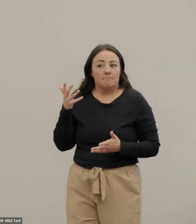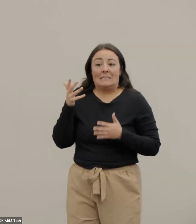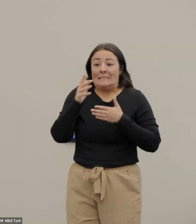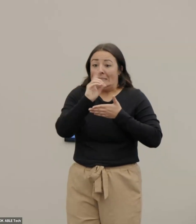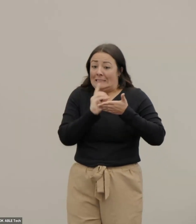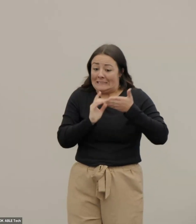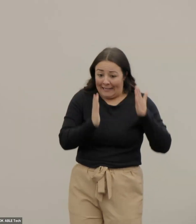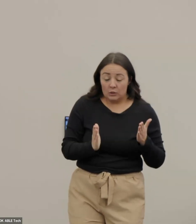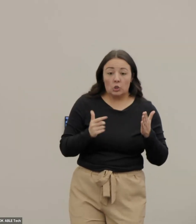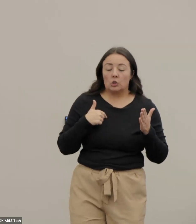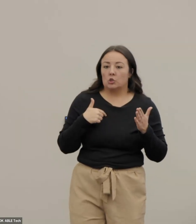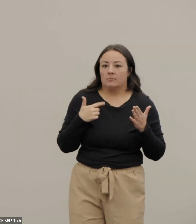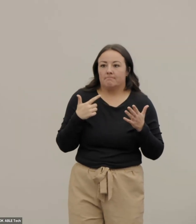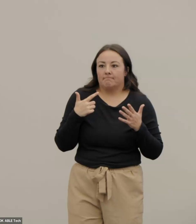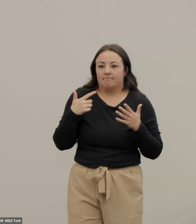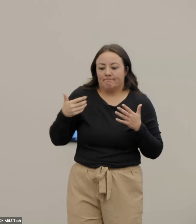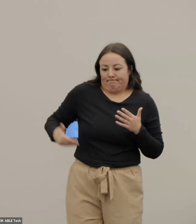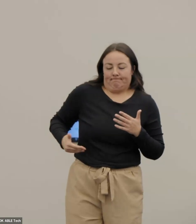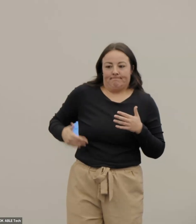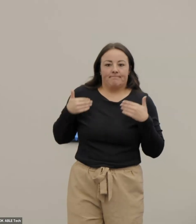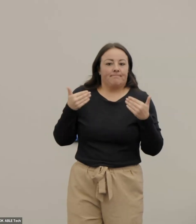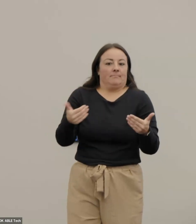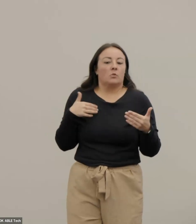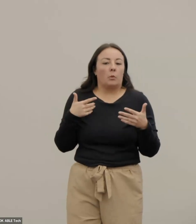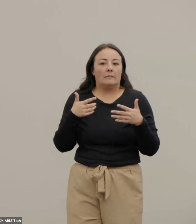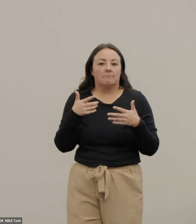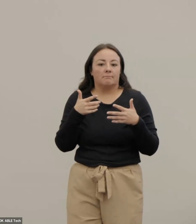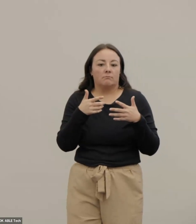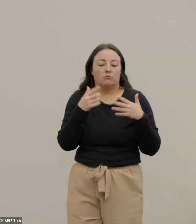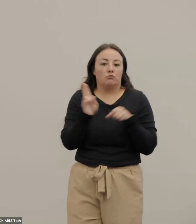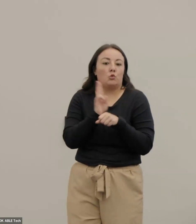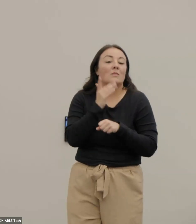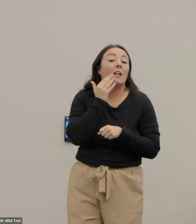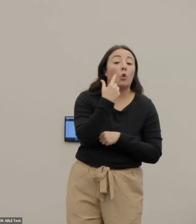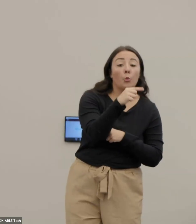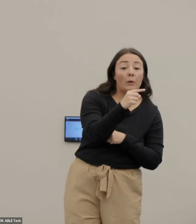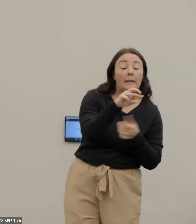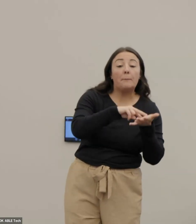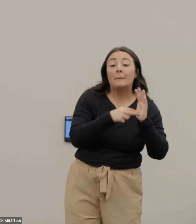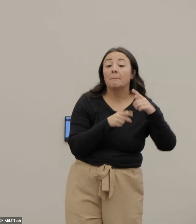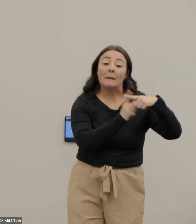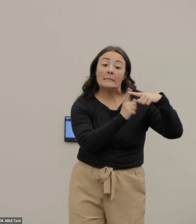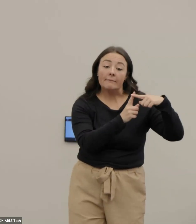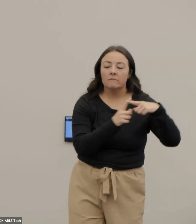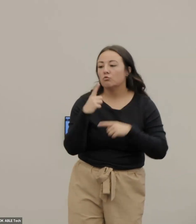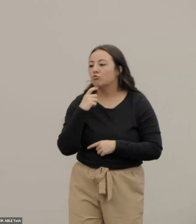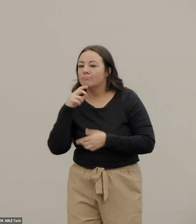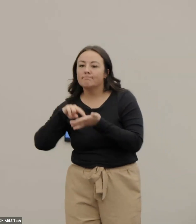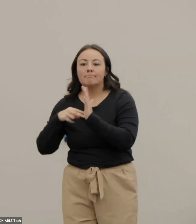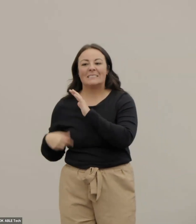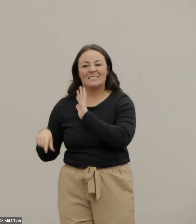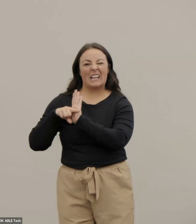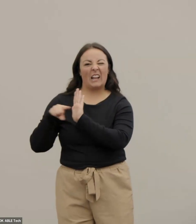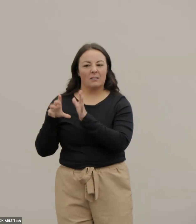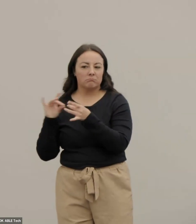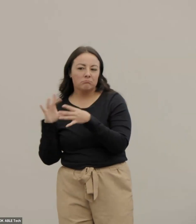designers instinctively love to use green to indicate things that are positive and red to indicate things that are negative. The most